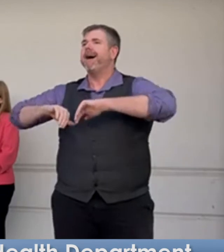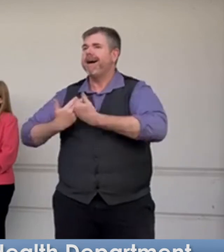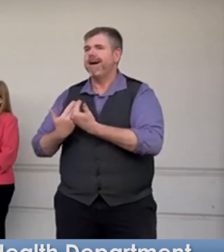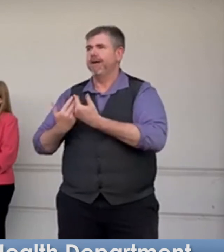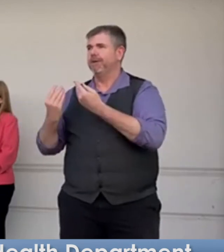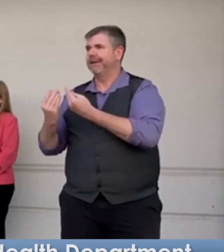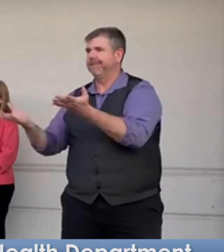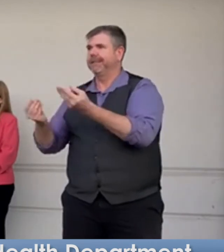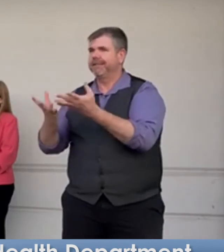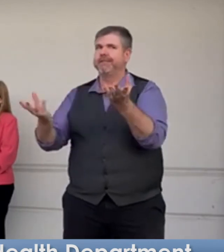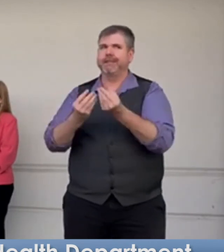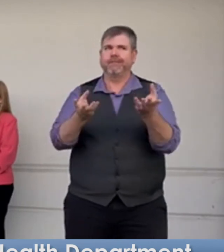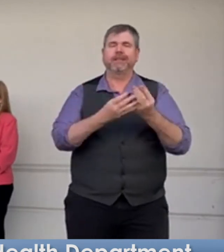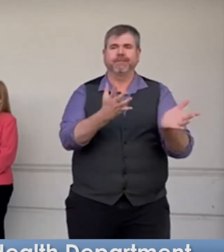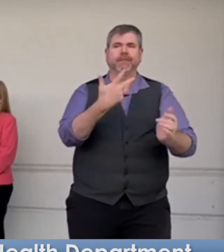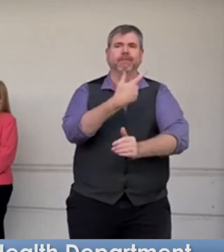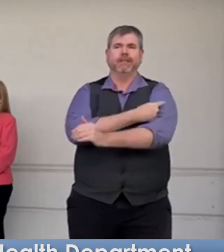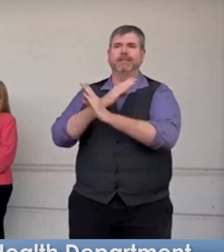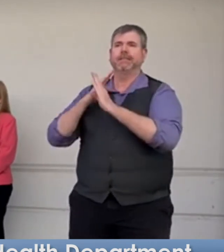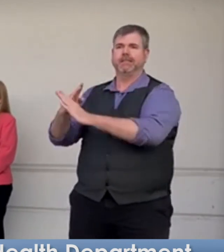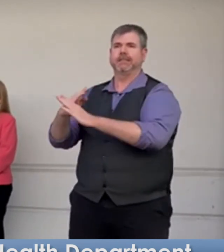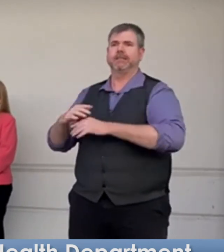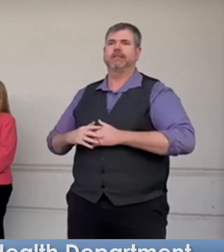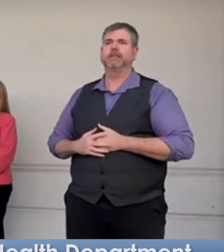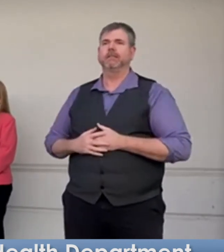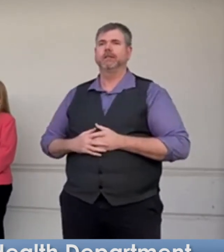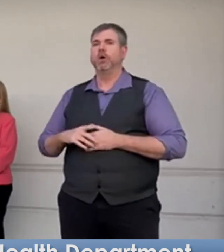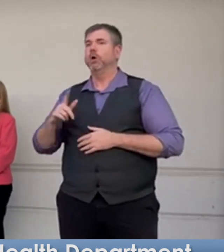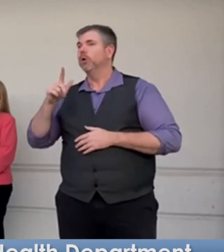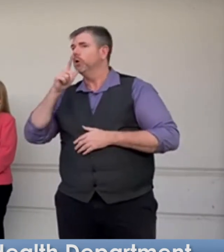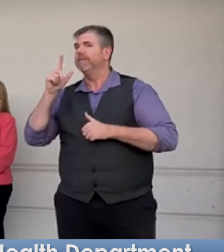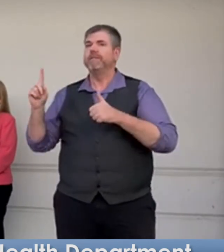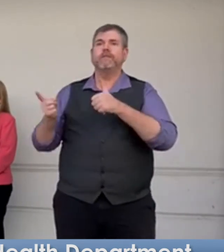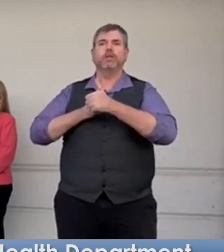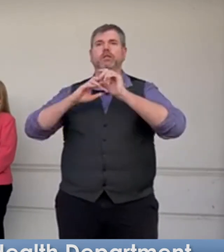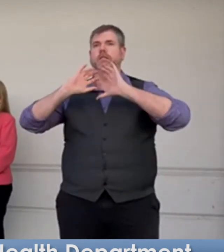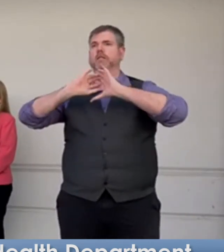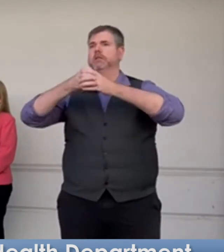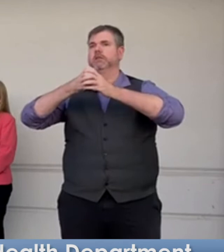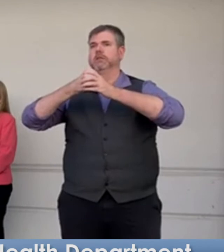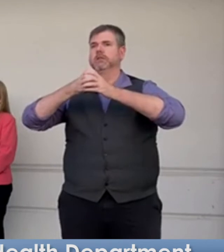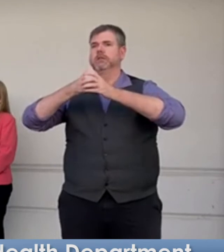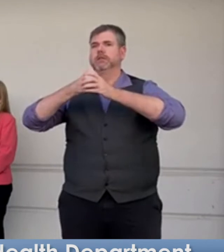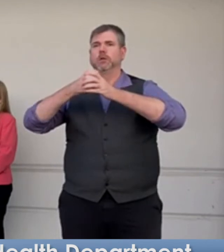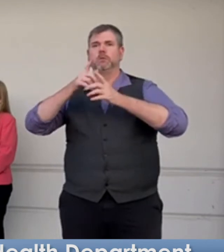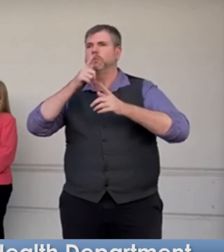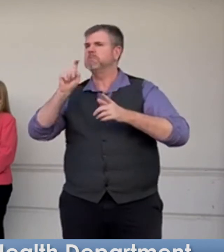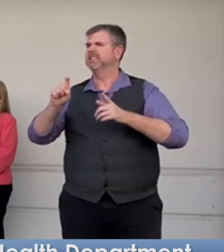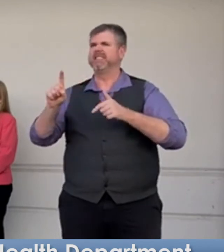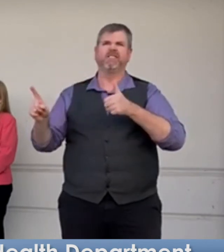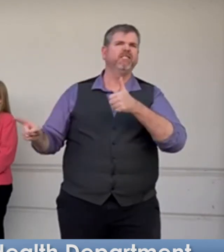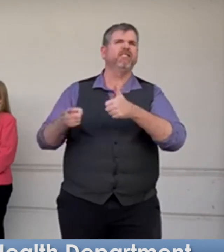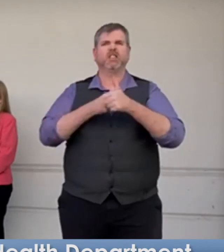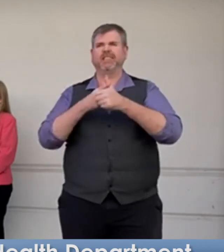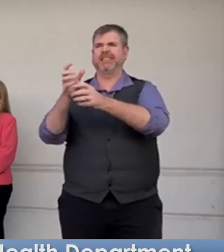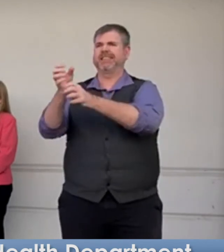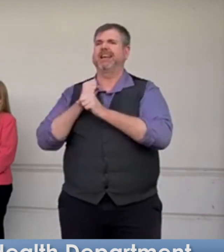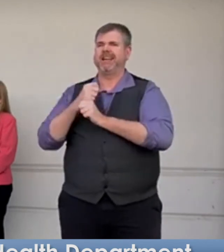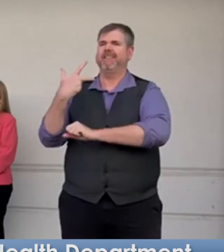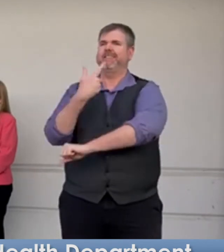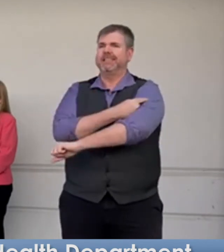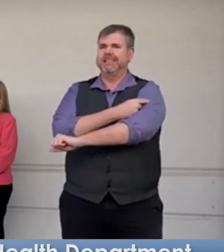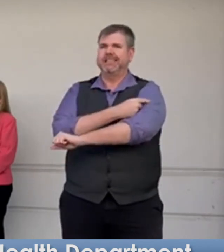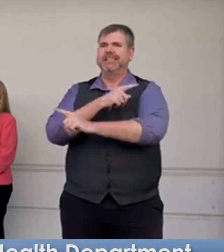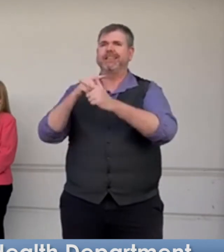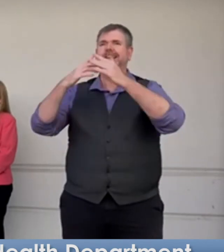groups, which vaccine has been approved and is available, then it will be our job to distribute it. So